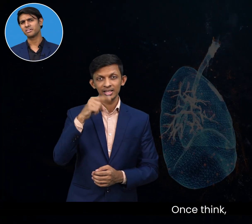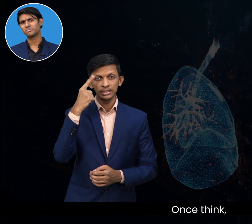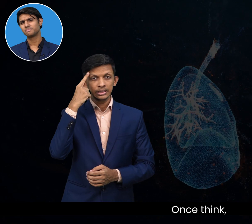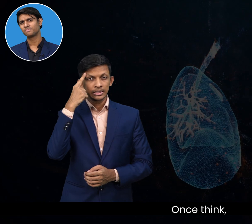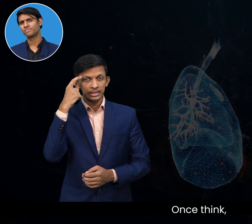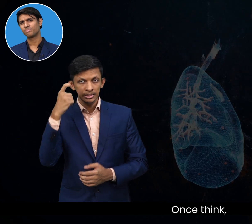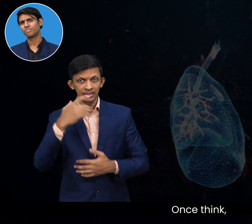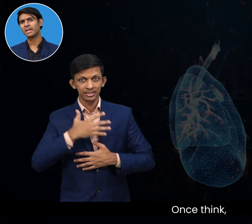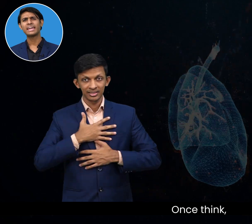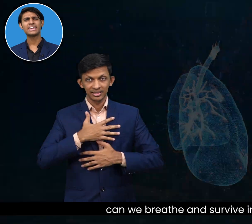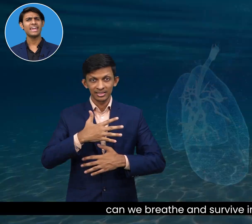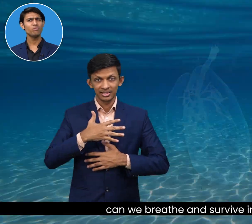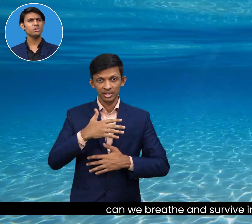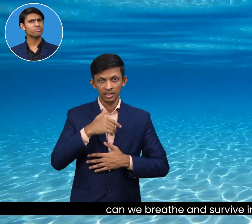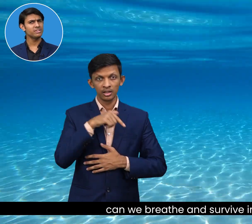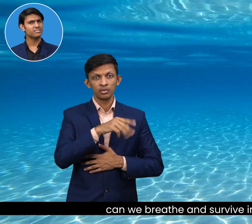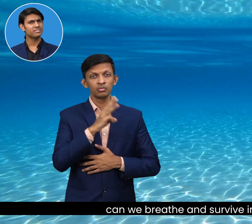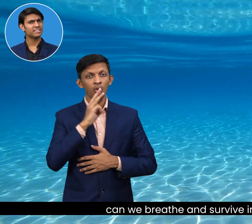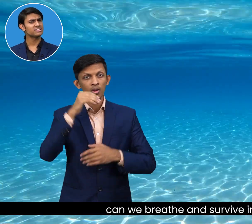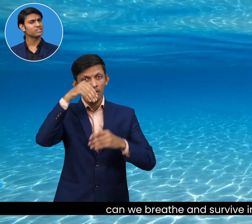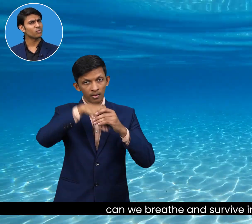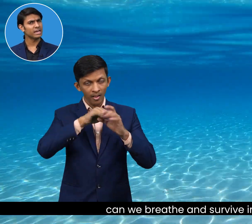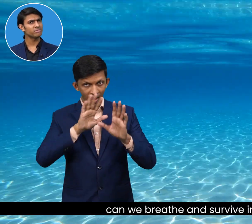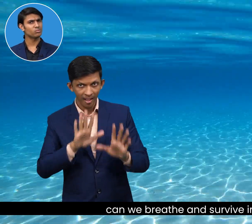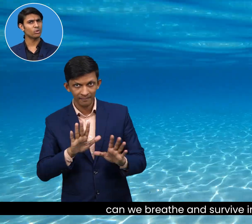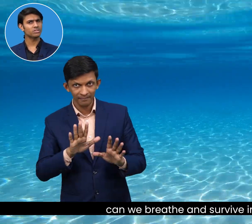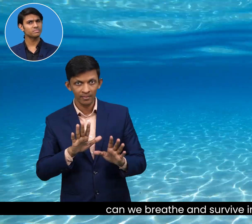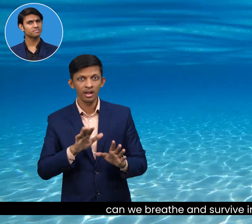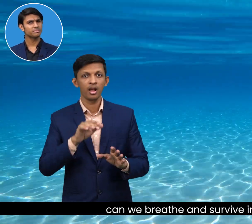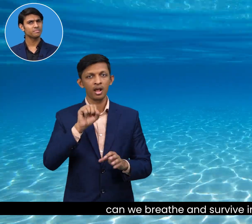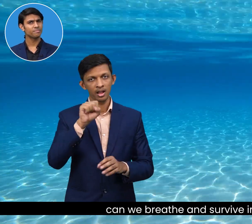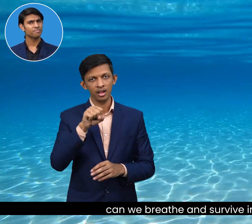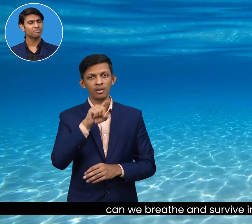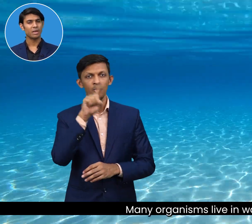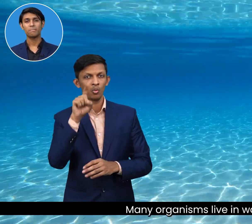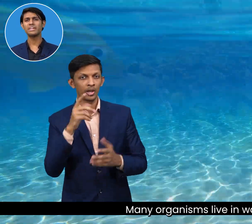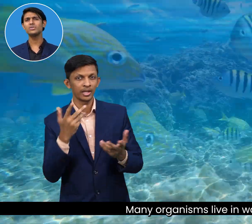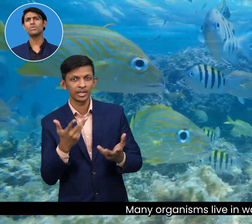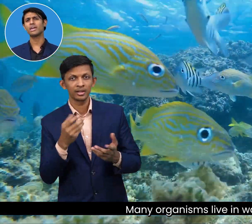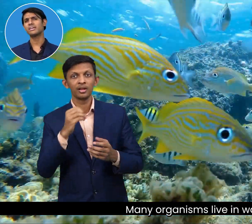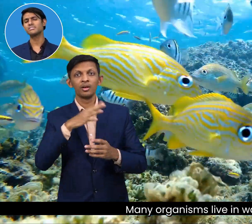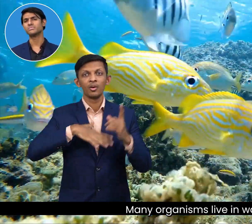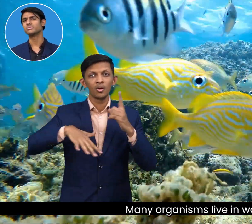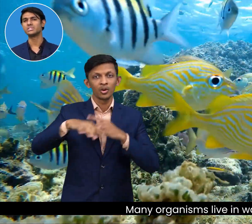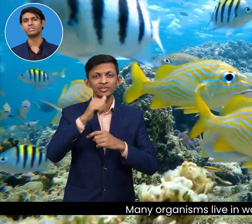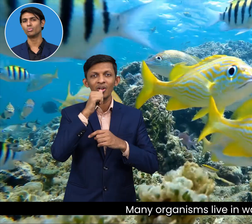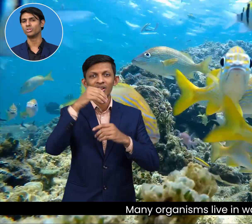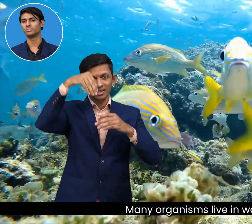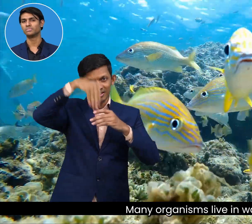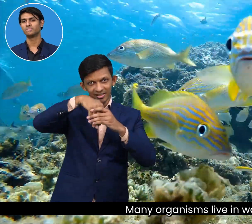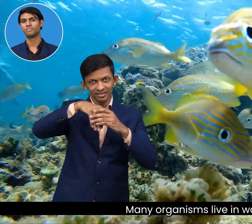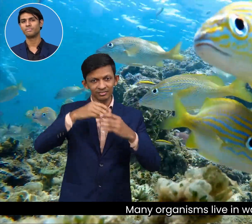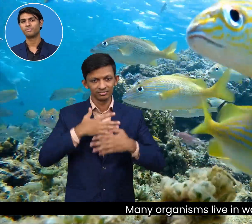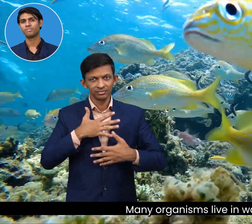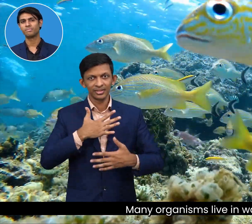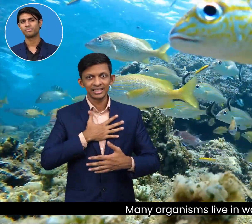Once think, can we breathe and survive in water? Many organisms live in